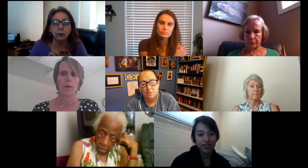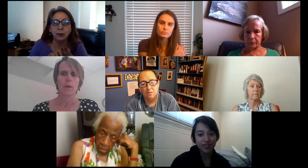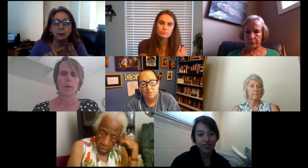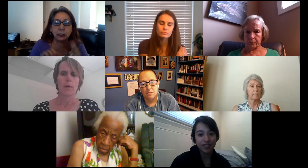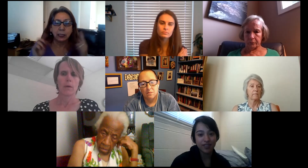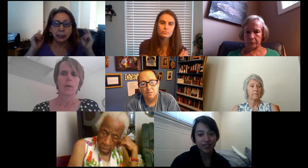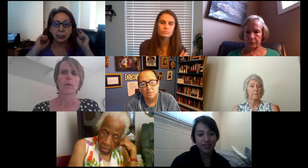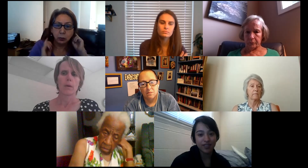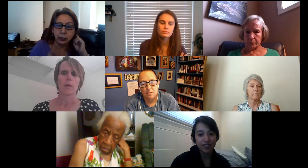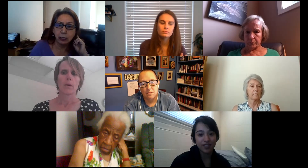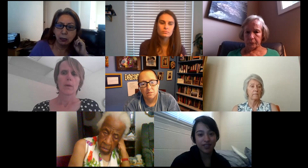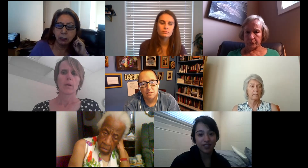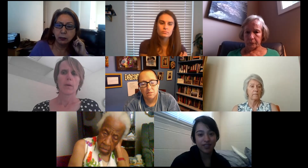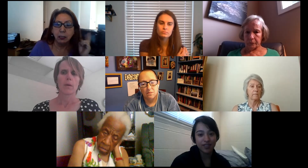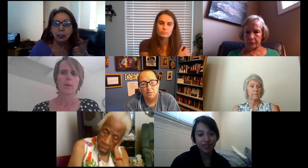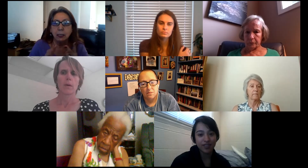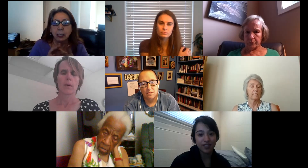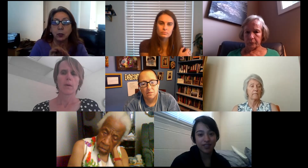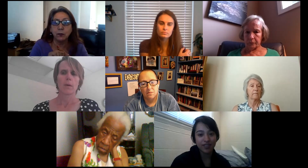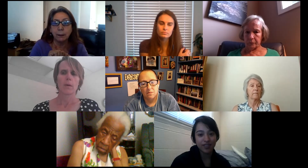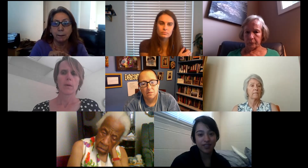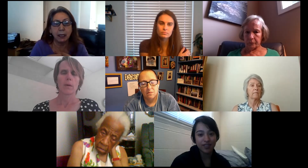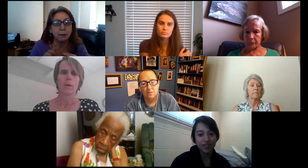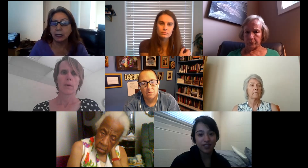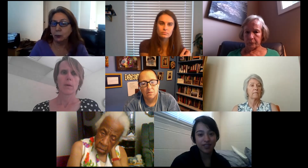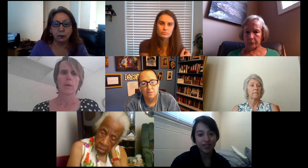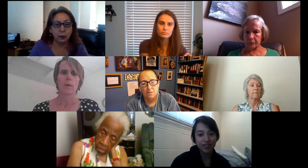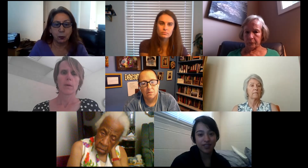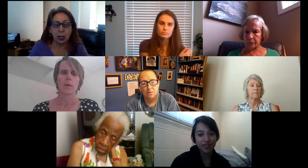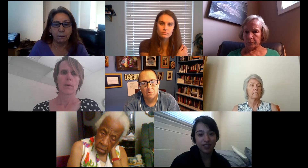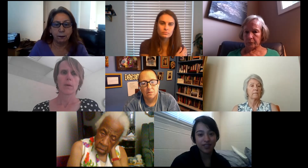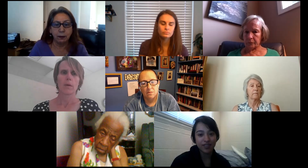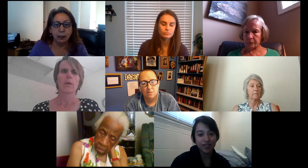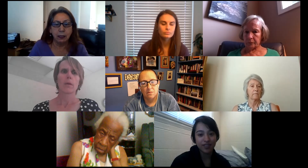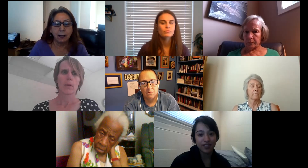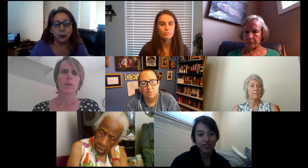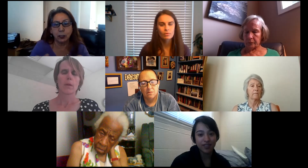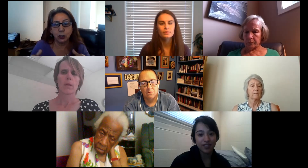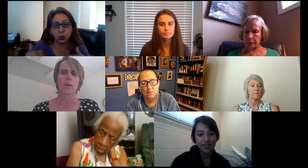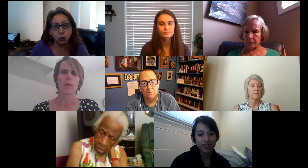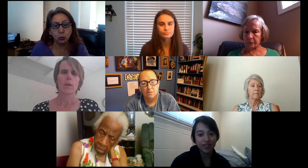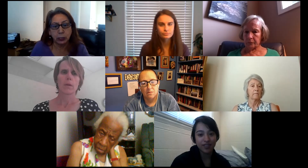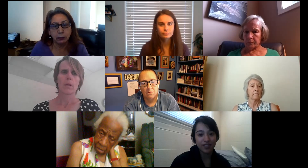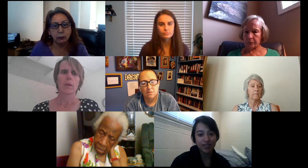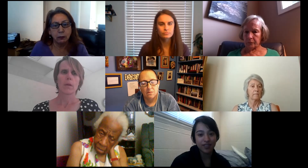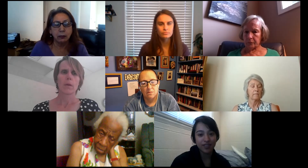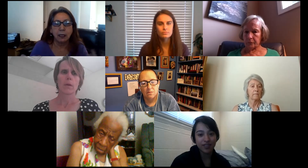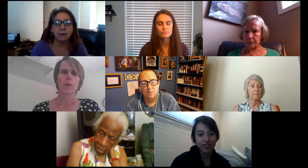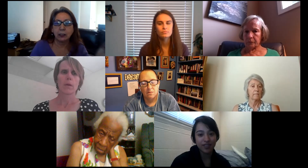of them had the cochlea on. It worked for the man, but it didn't work for the wife. I've heard children have had